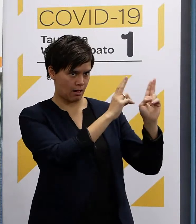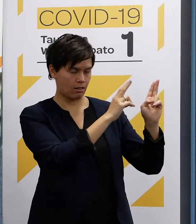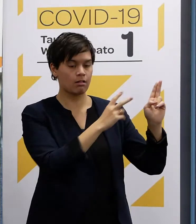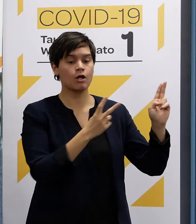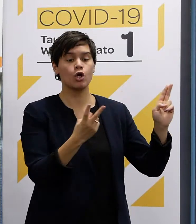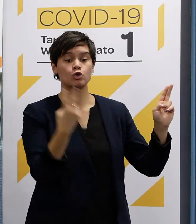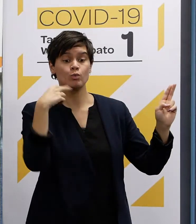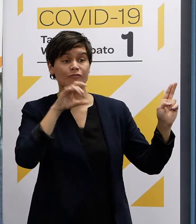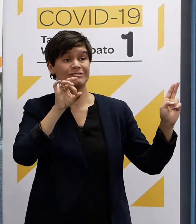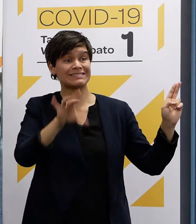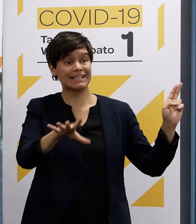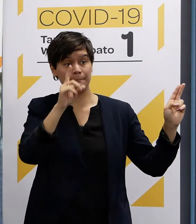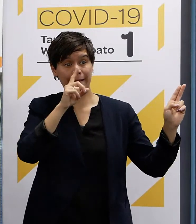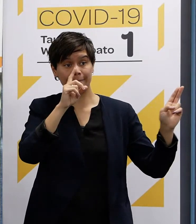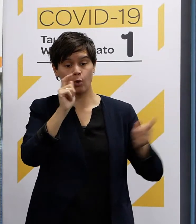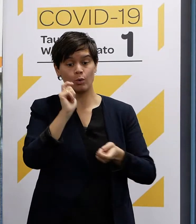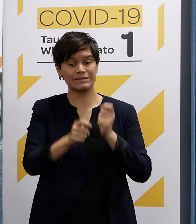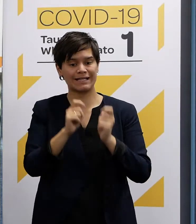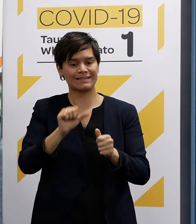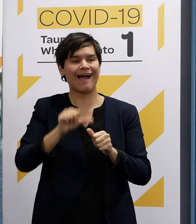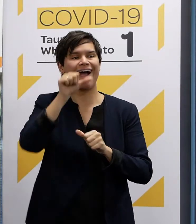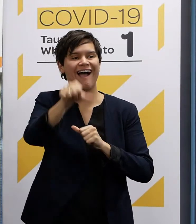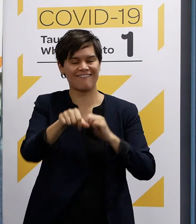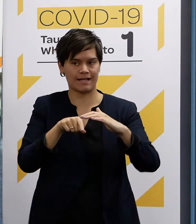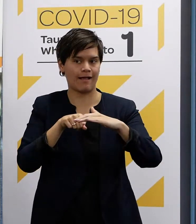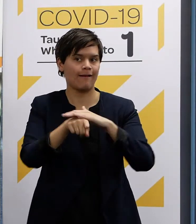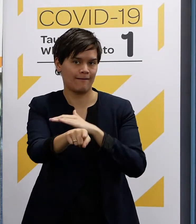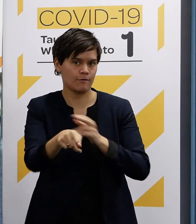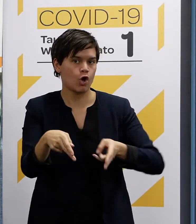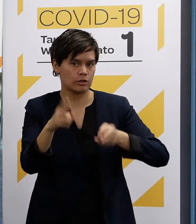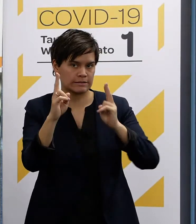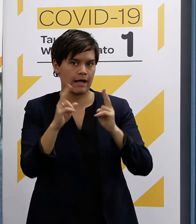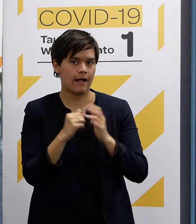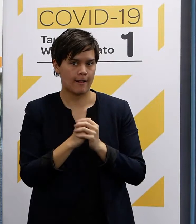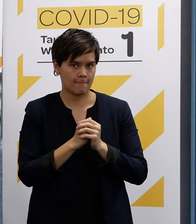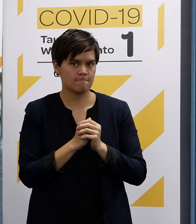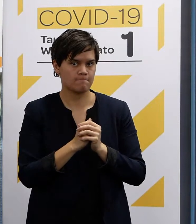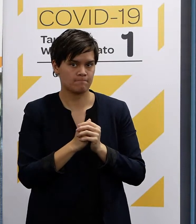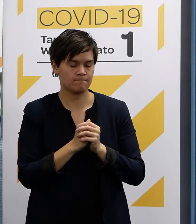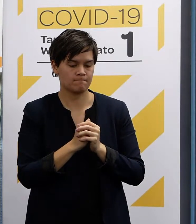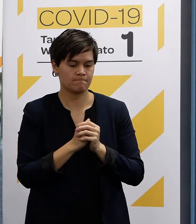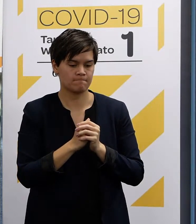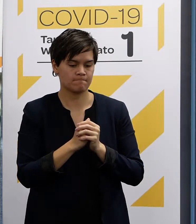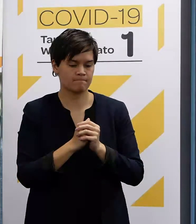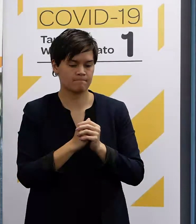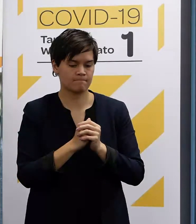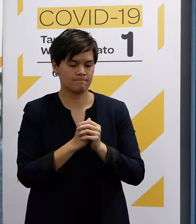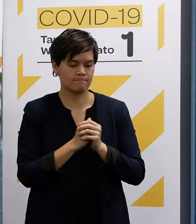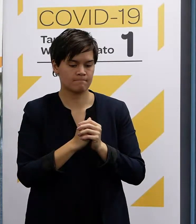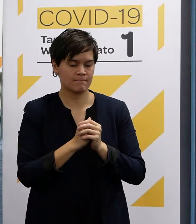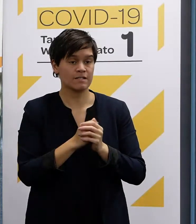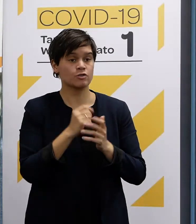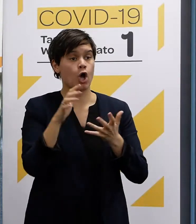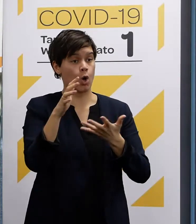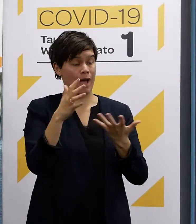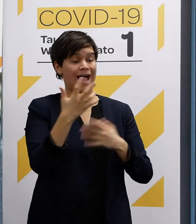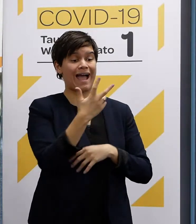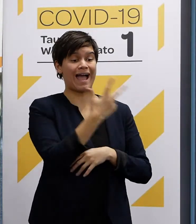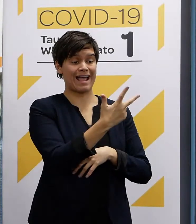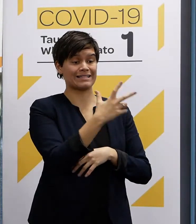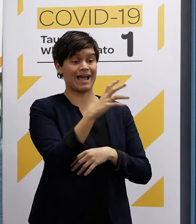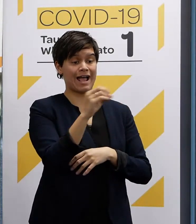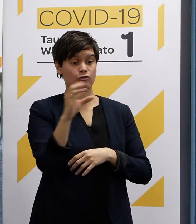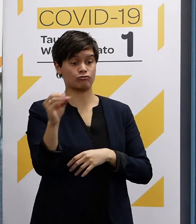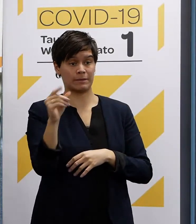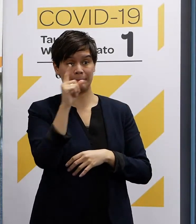departure from the facility. So for those of you who don't have a calculator on your phone, 800